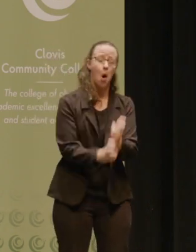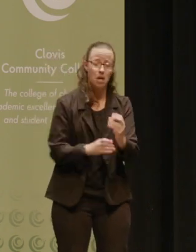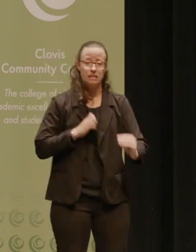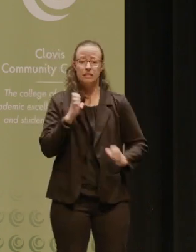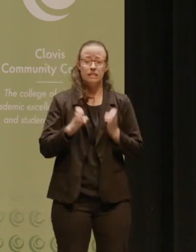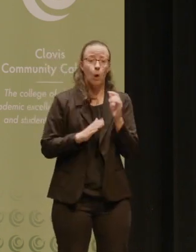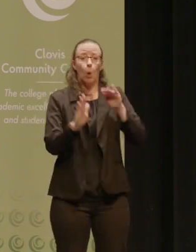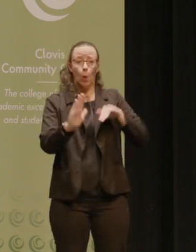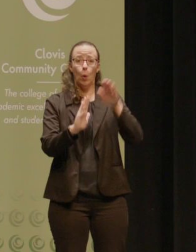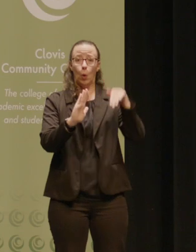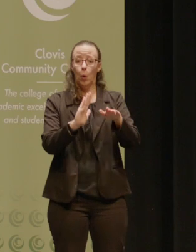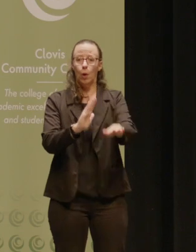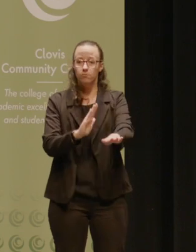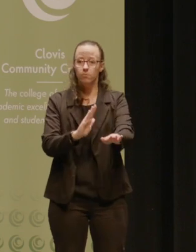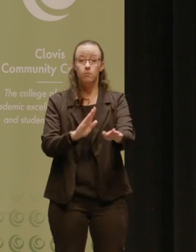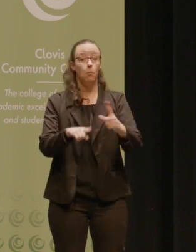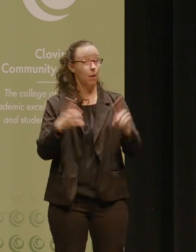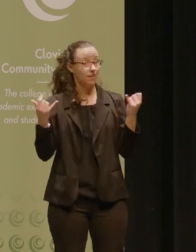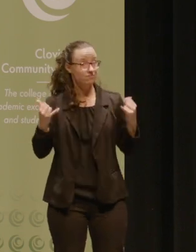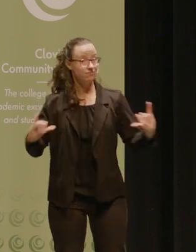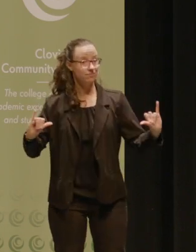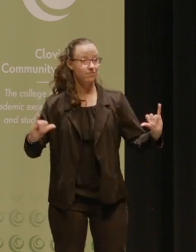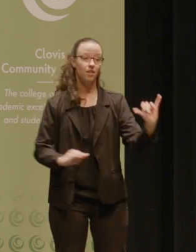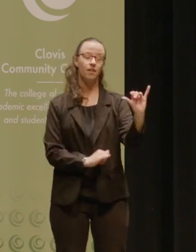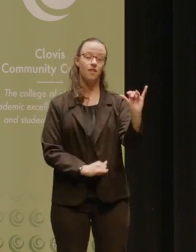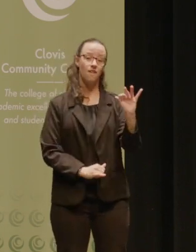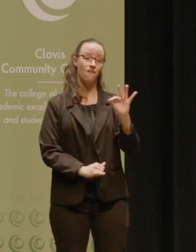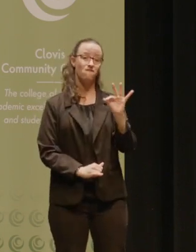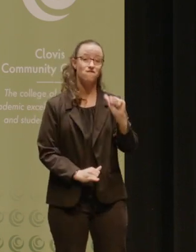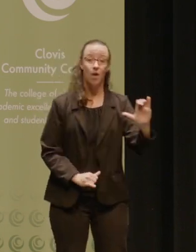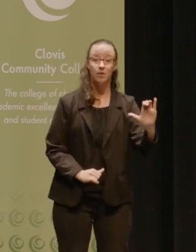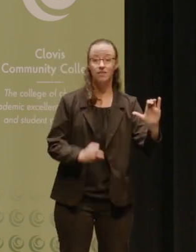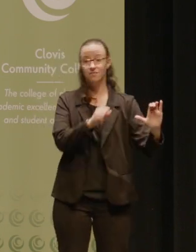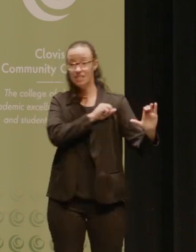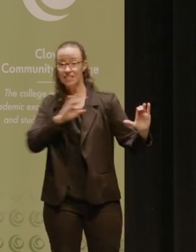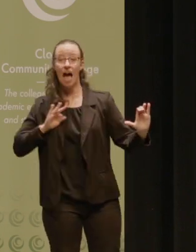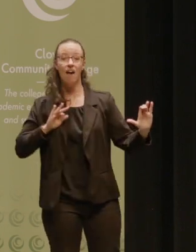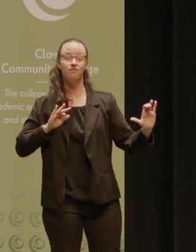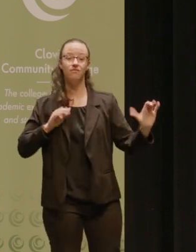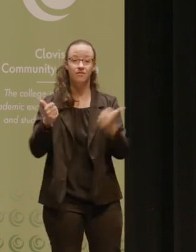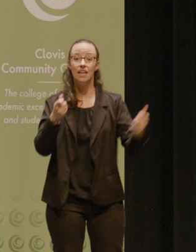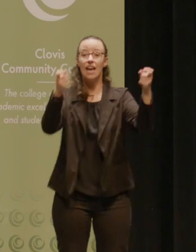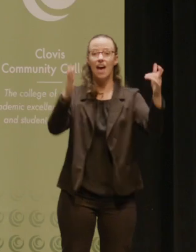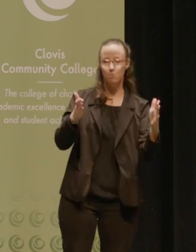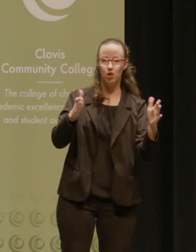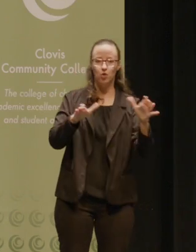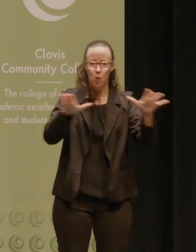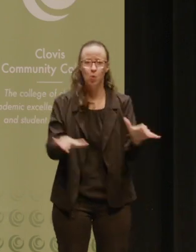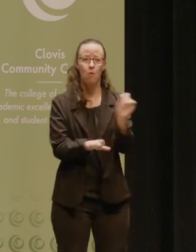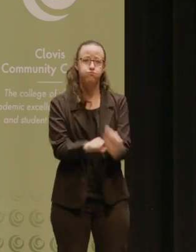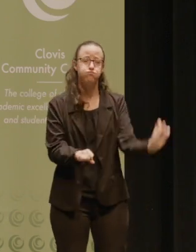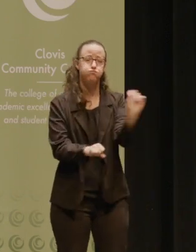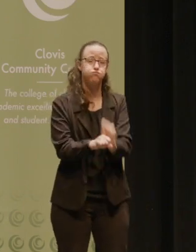emotional, and yet our faculty and our staff and our administrators do this work with